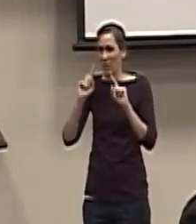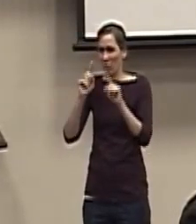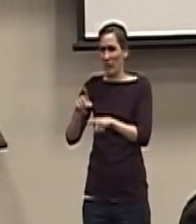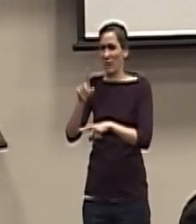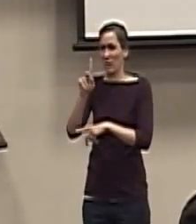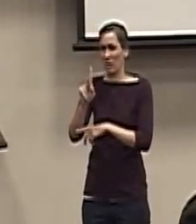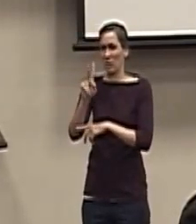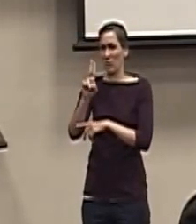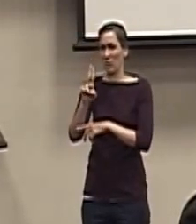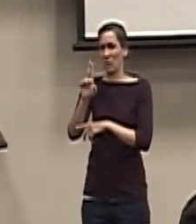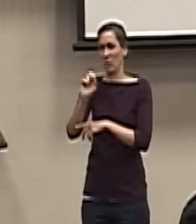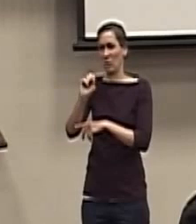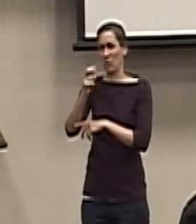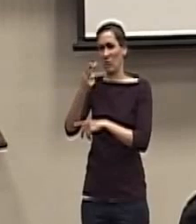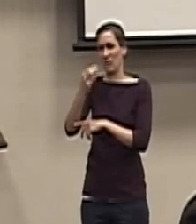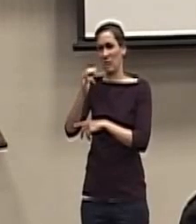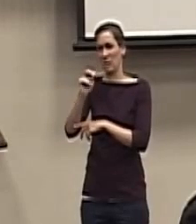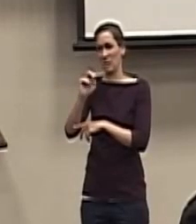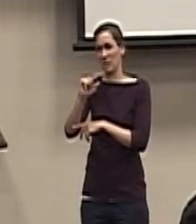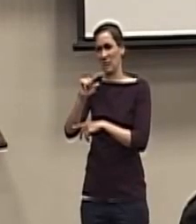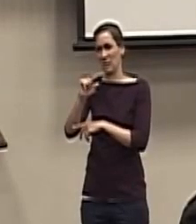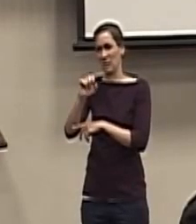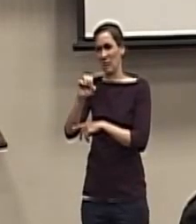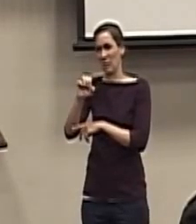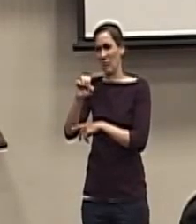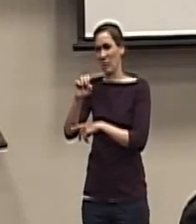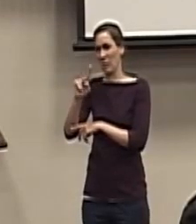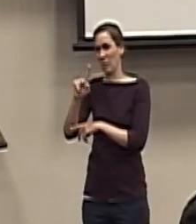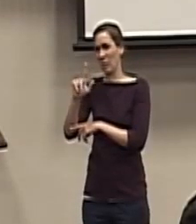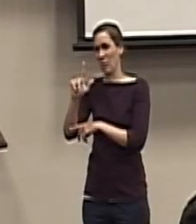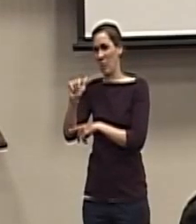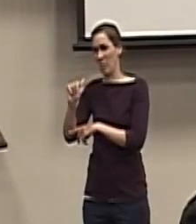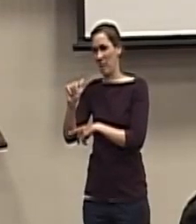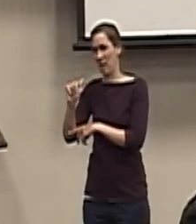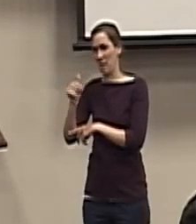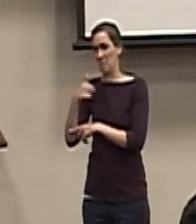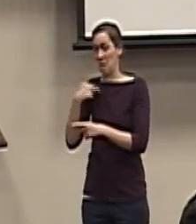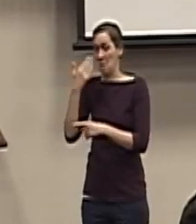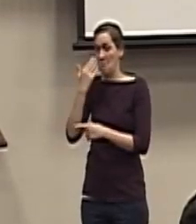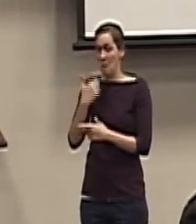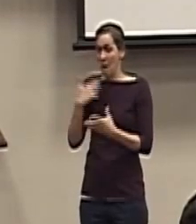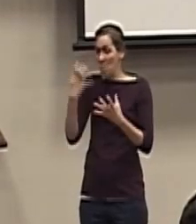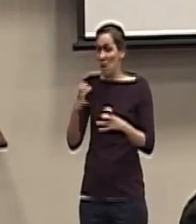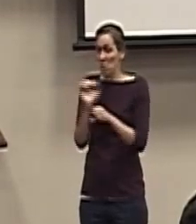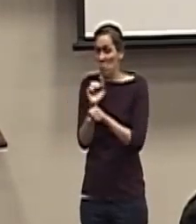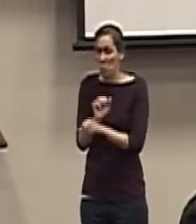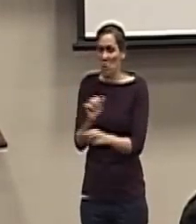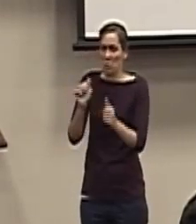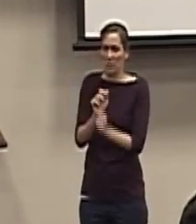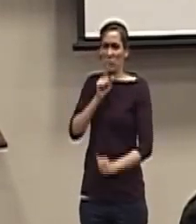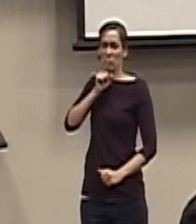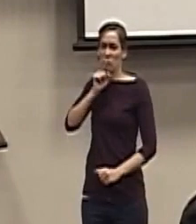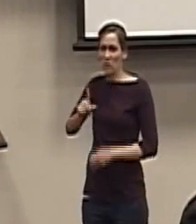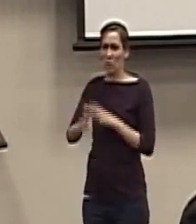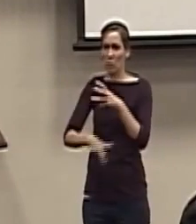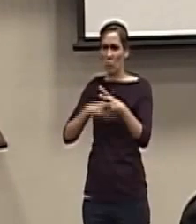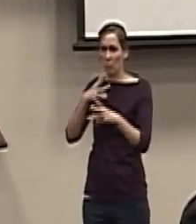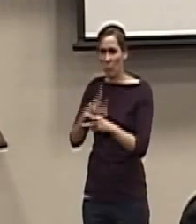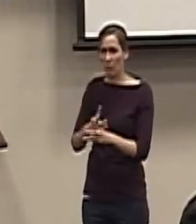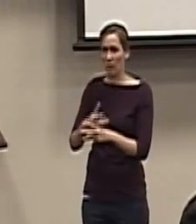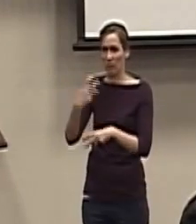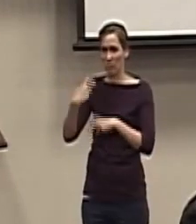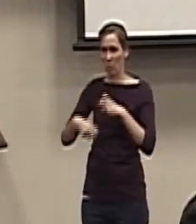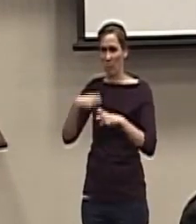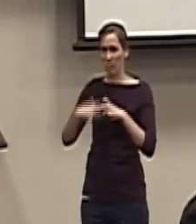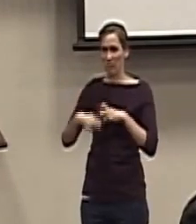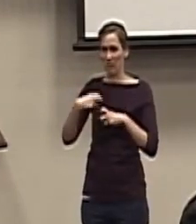knew I wanted an opportunity to work with real-world kind of problems. Wound up in Cushing, Oklahoma. Anybody ever been to